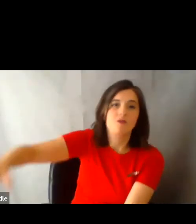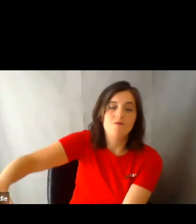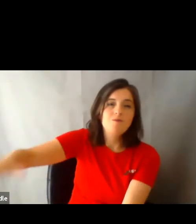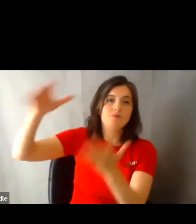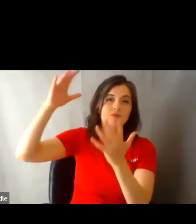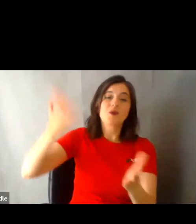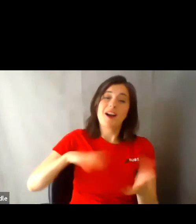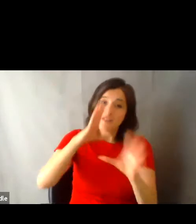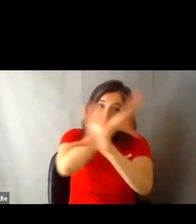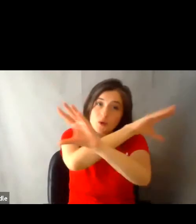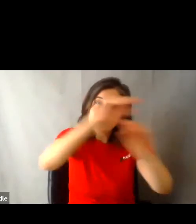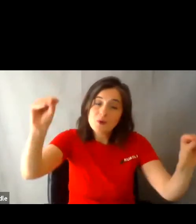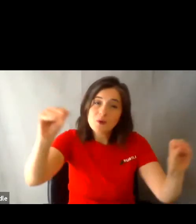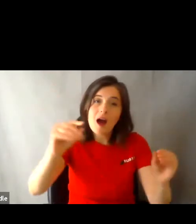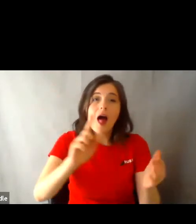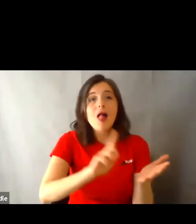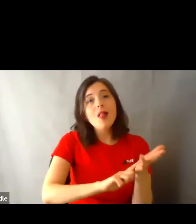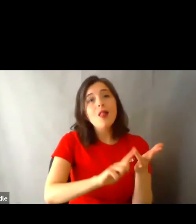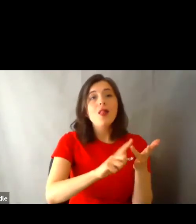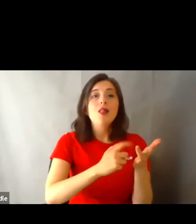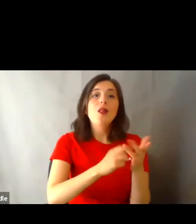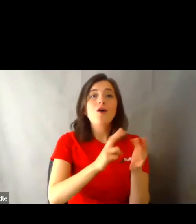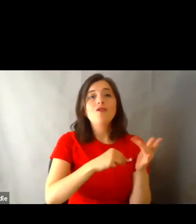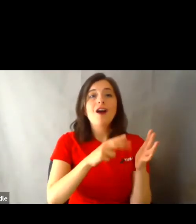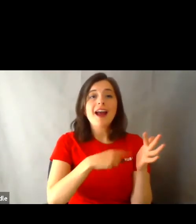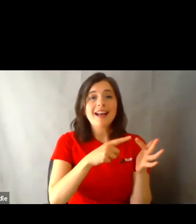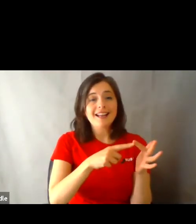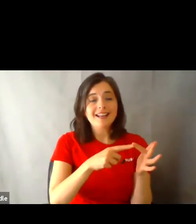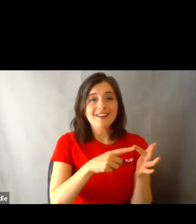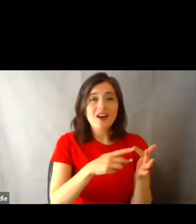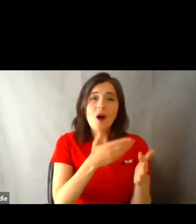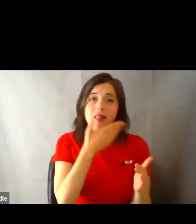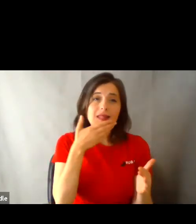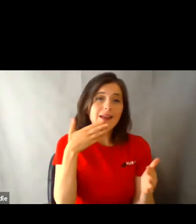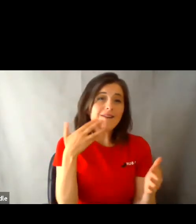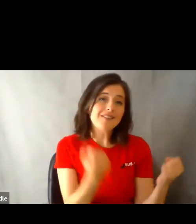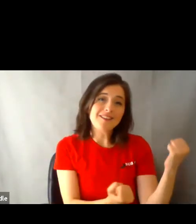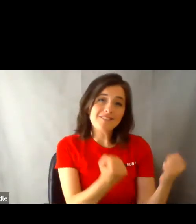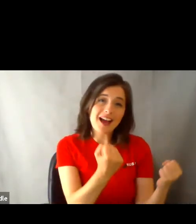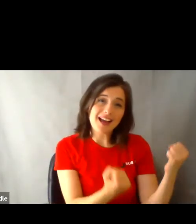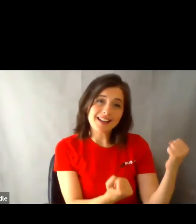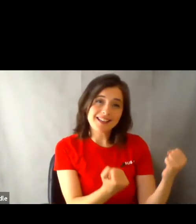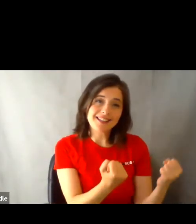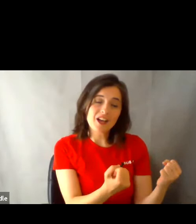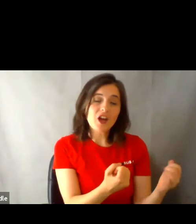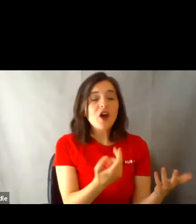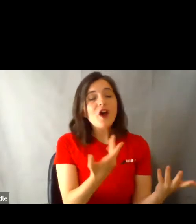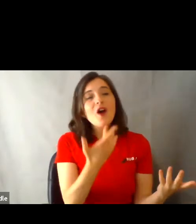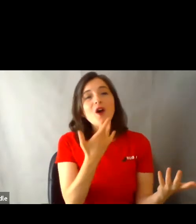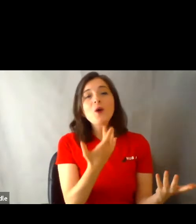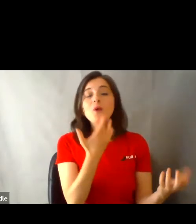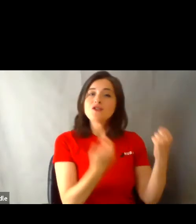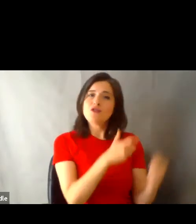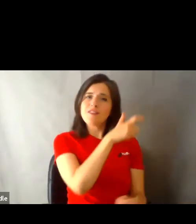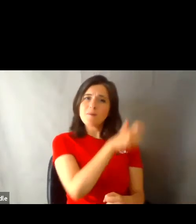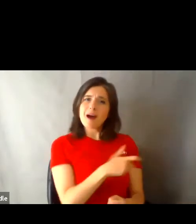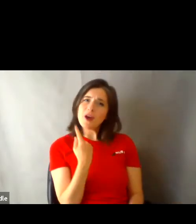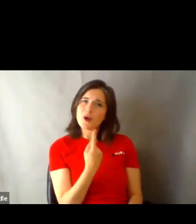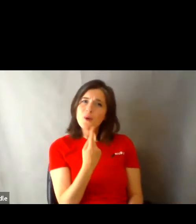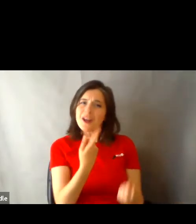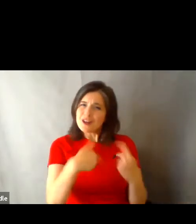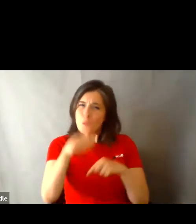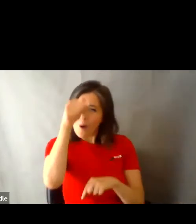lovely van, who was driven by somebody you probably all know, but whose name I'll not disclose at the